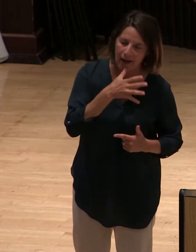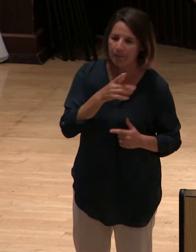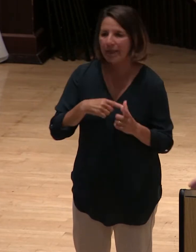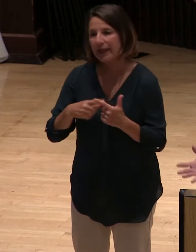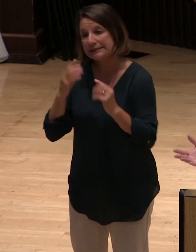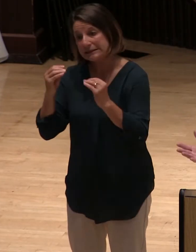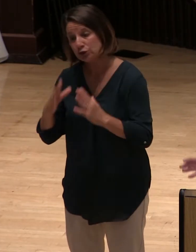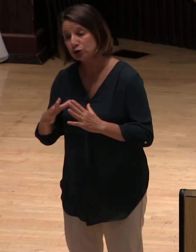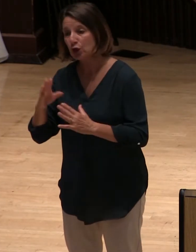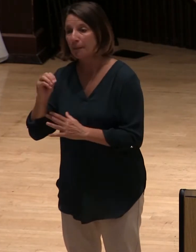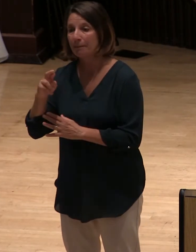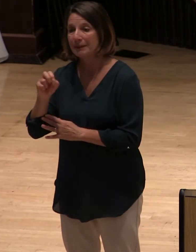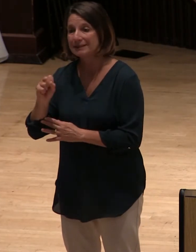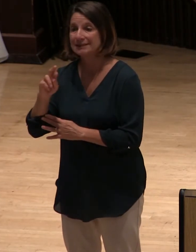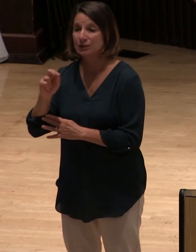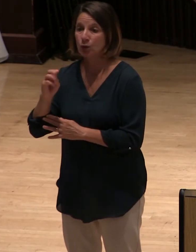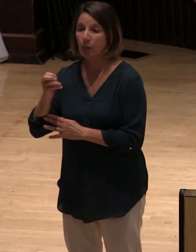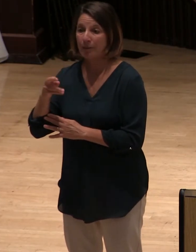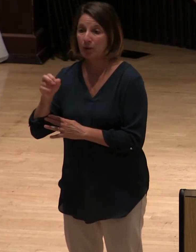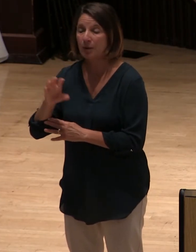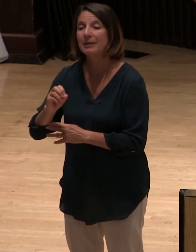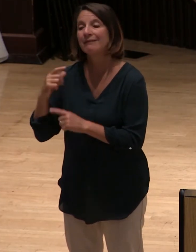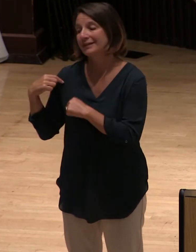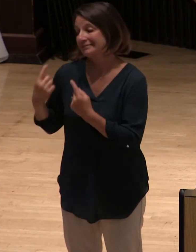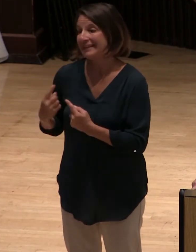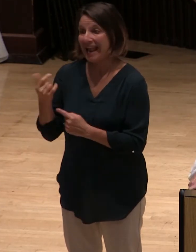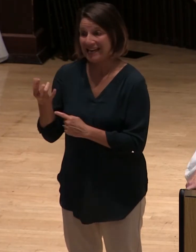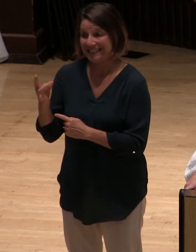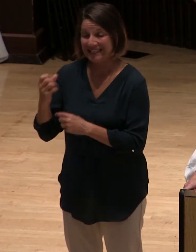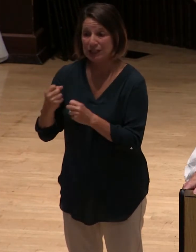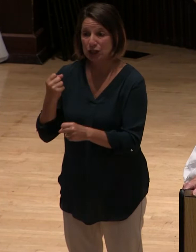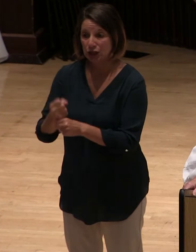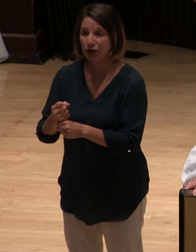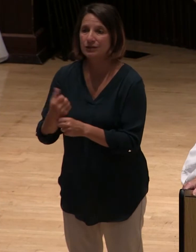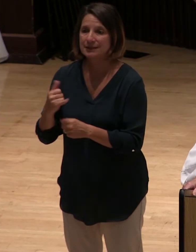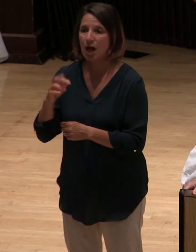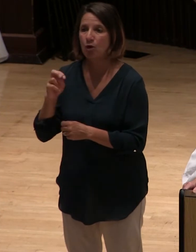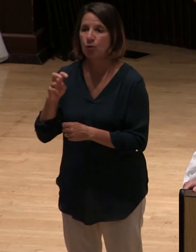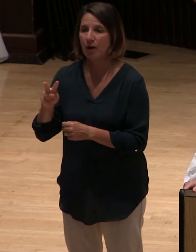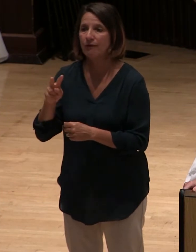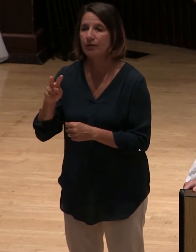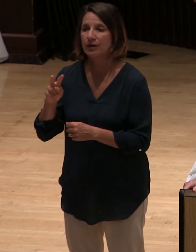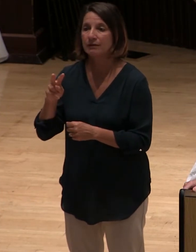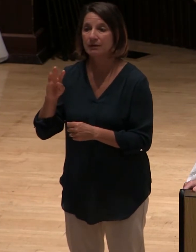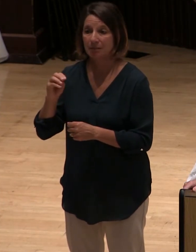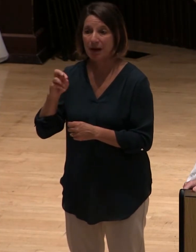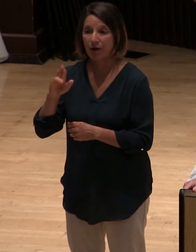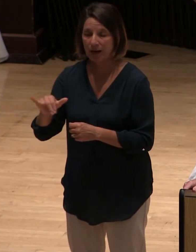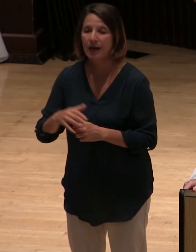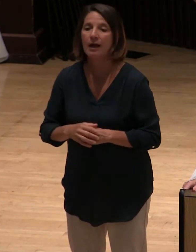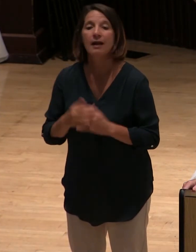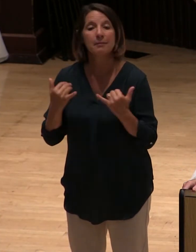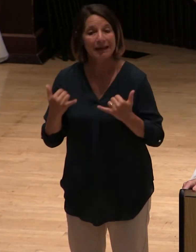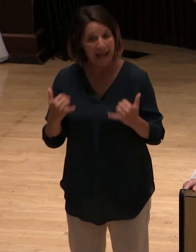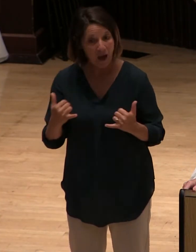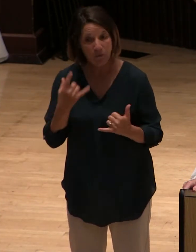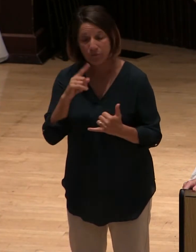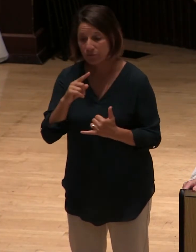Rammerman, for the last 18 years, Reverend Mary. But now, for my grandkids, I'm